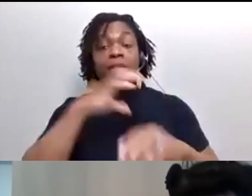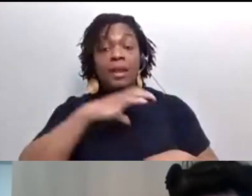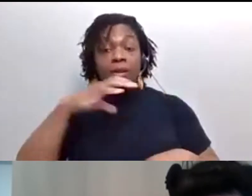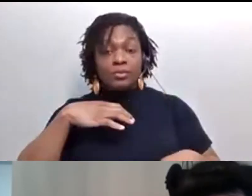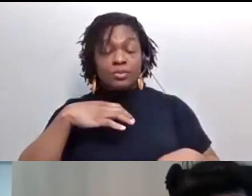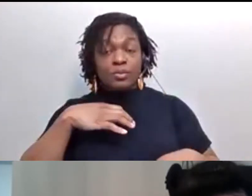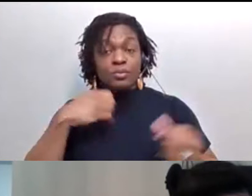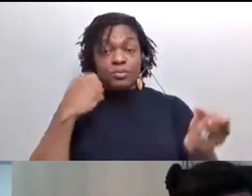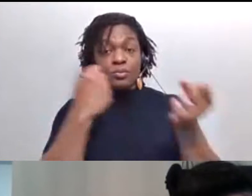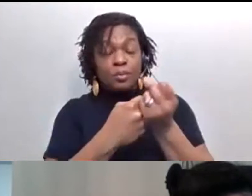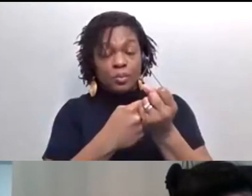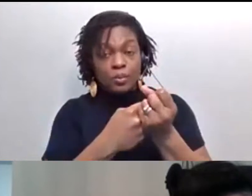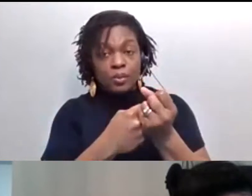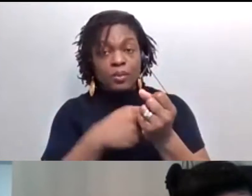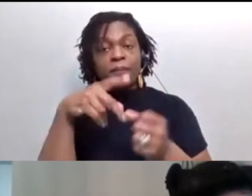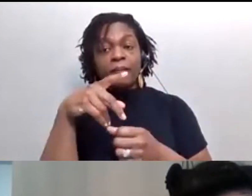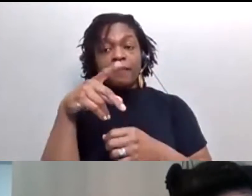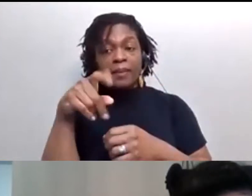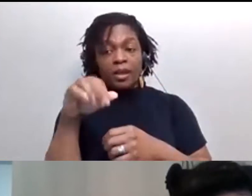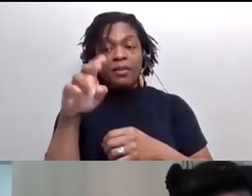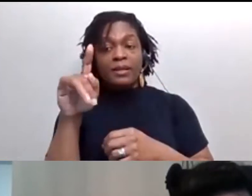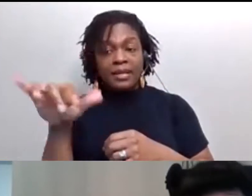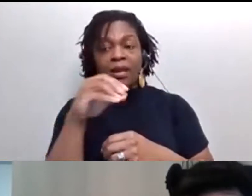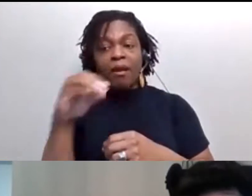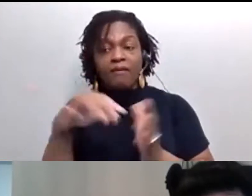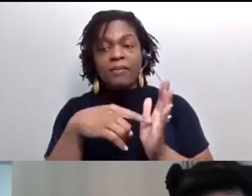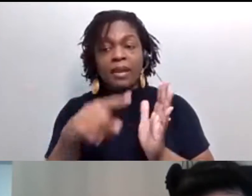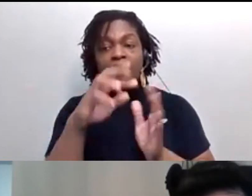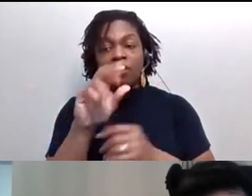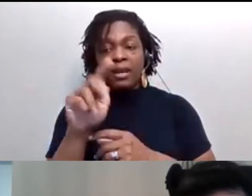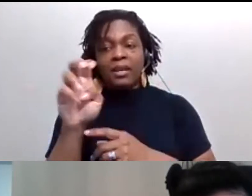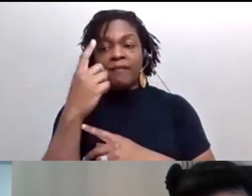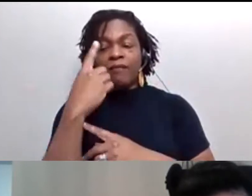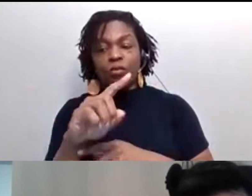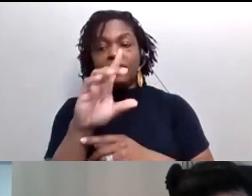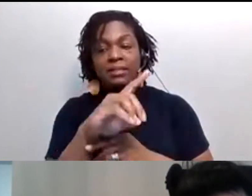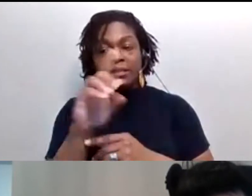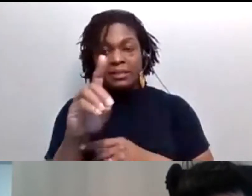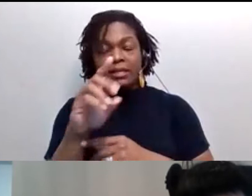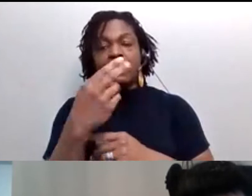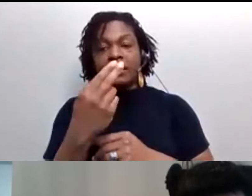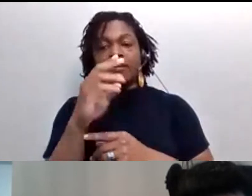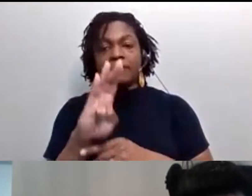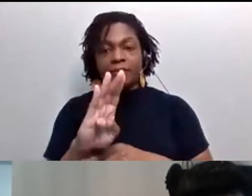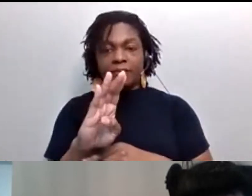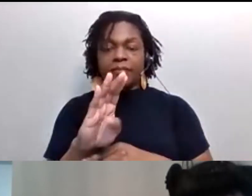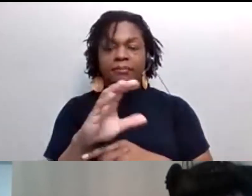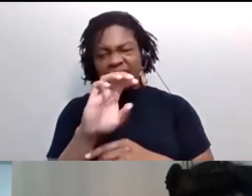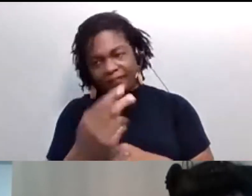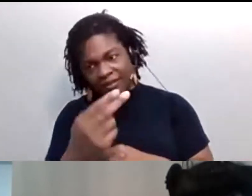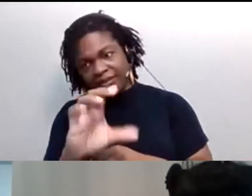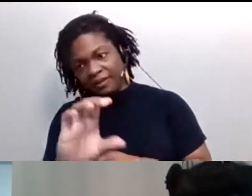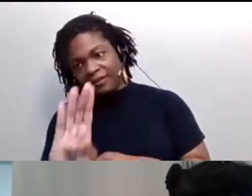support the parity of pay rate for DD, home and community-based services,